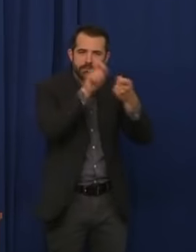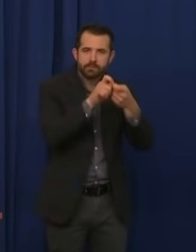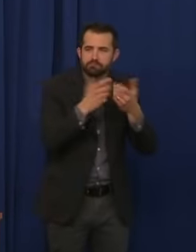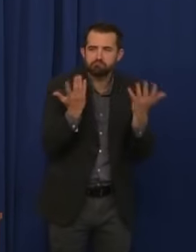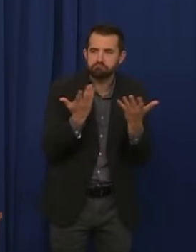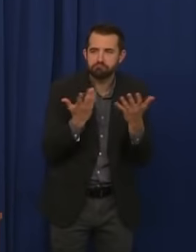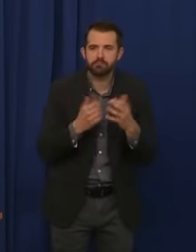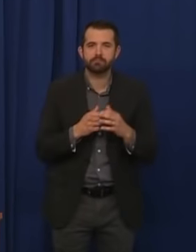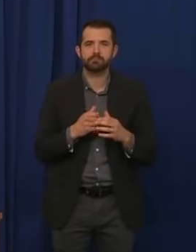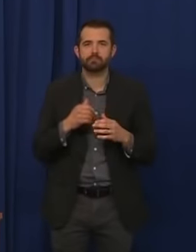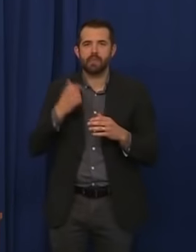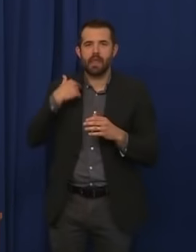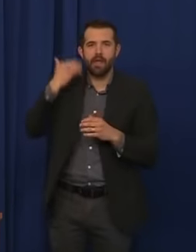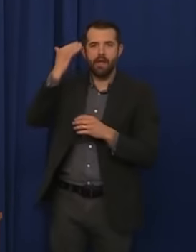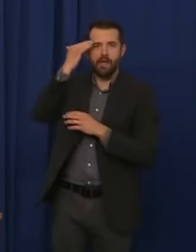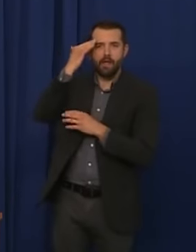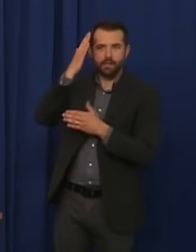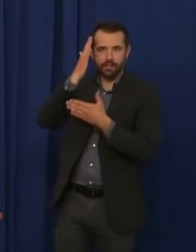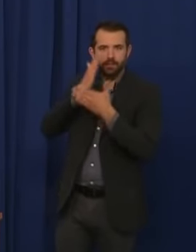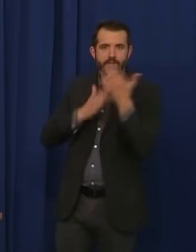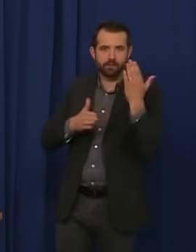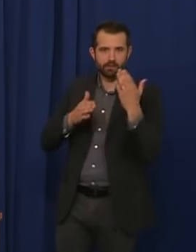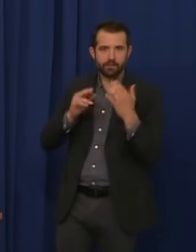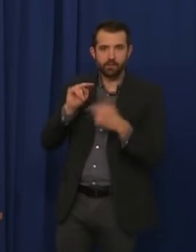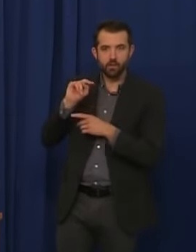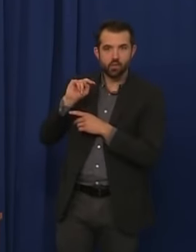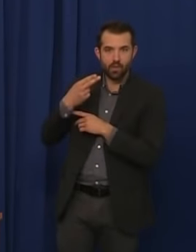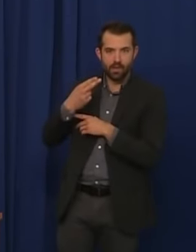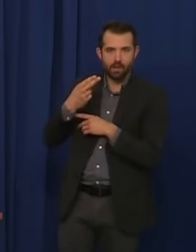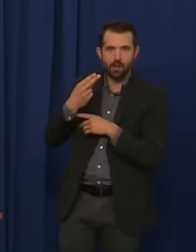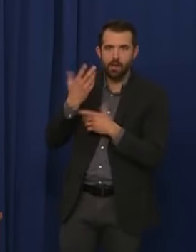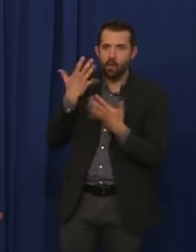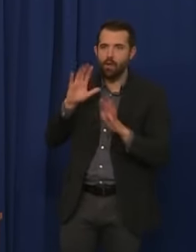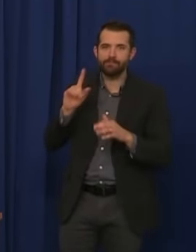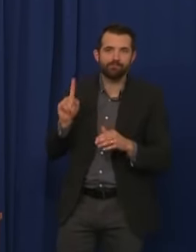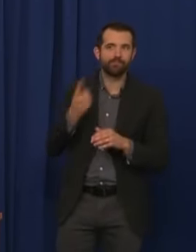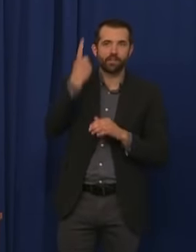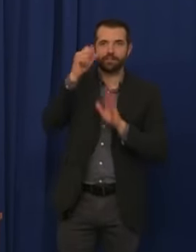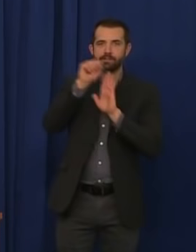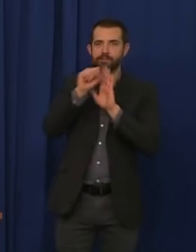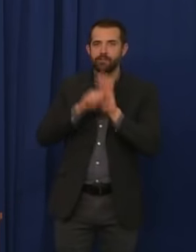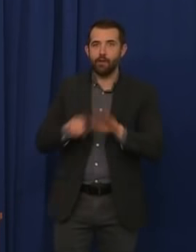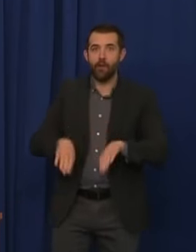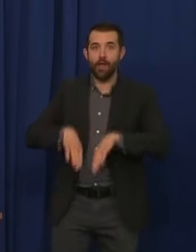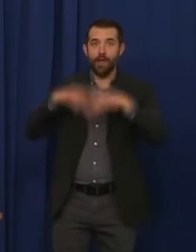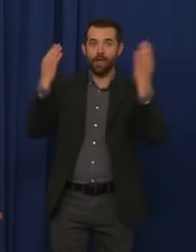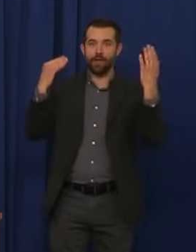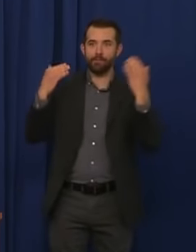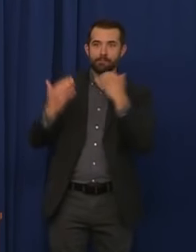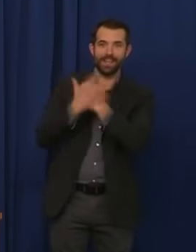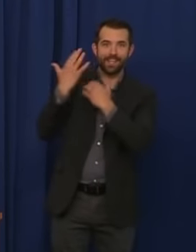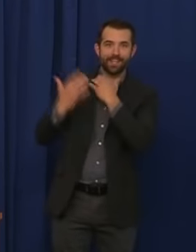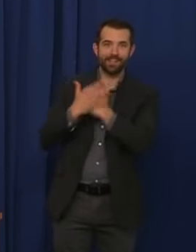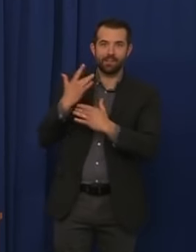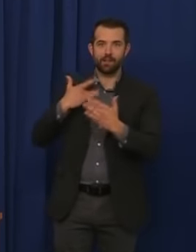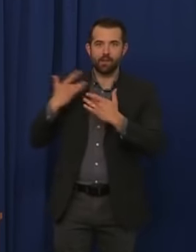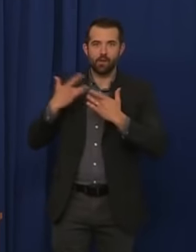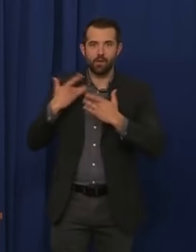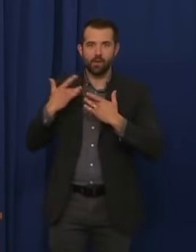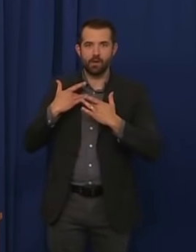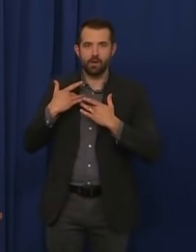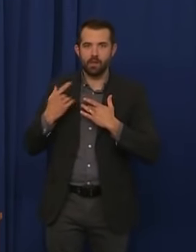didn't want to be the first to open beaches in New Hampshire because maybe people from Maine and Massachusetts would congregate there. I'm just looking for